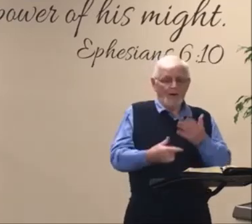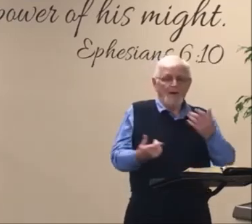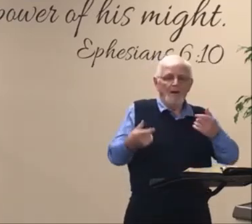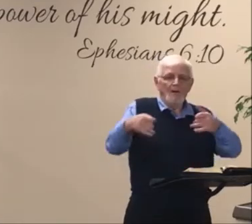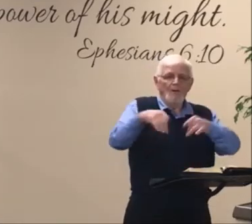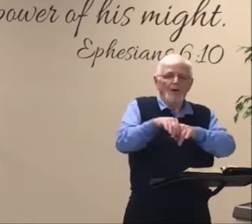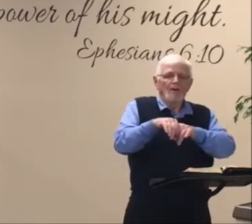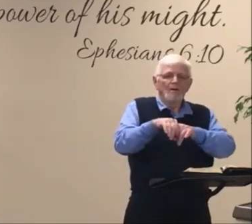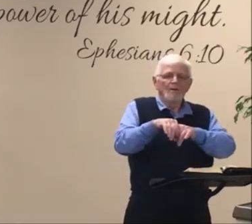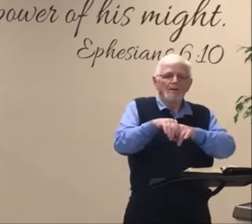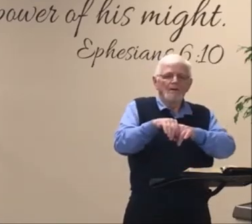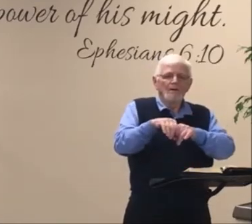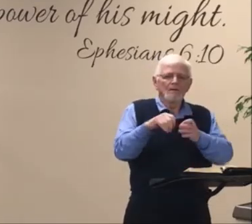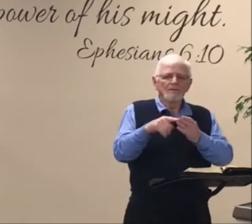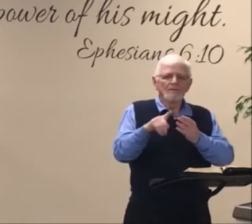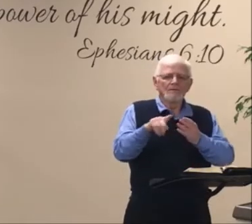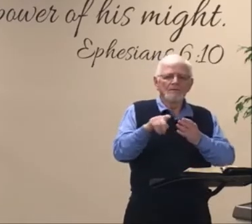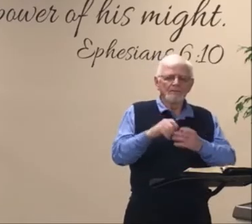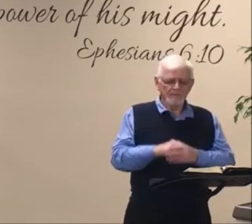worth right here.